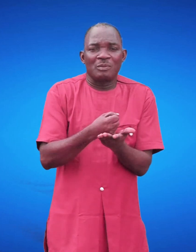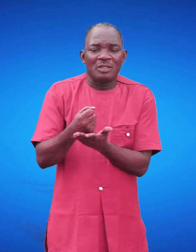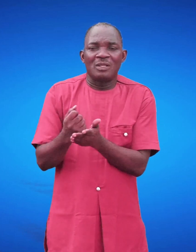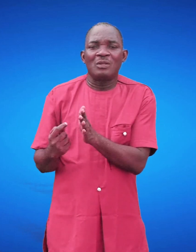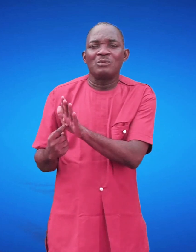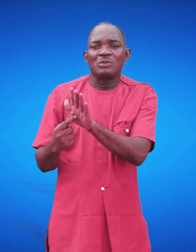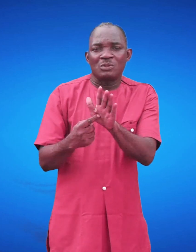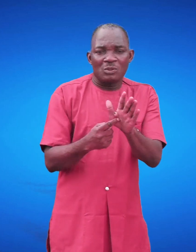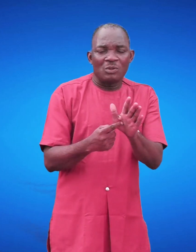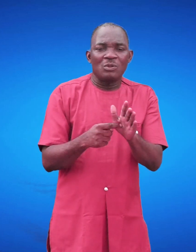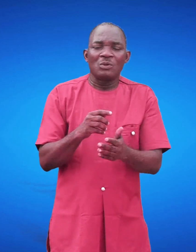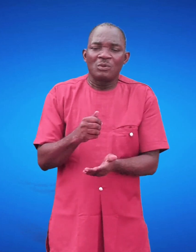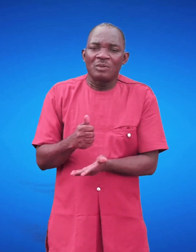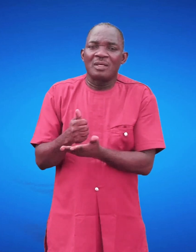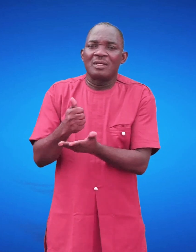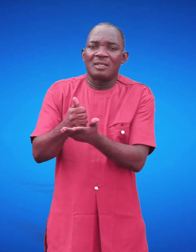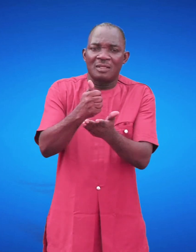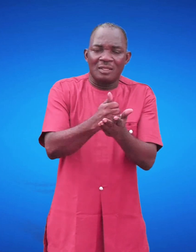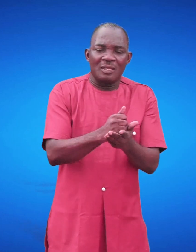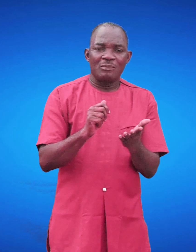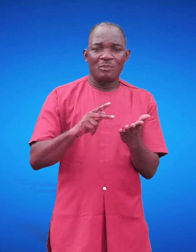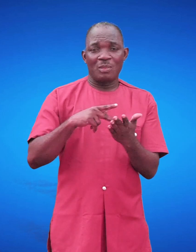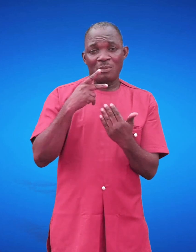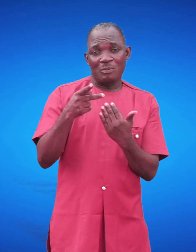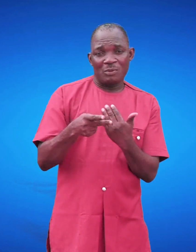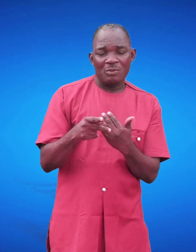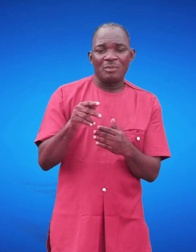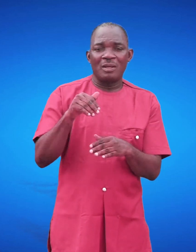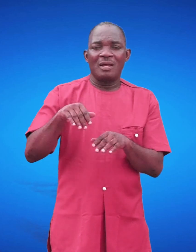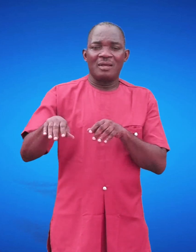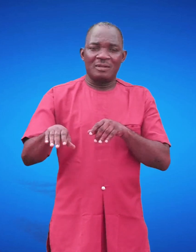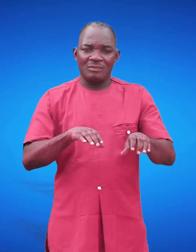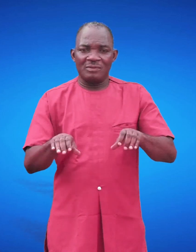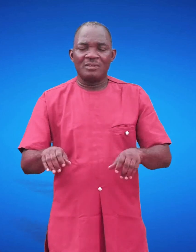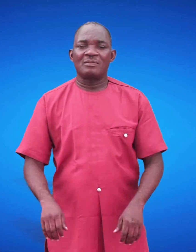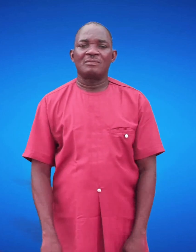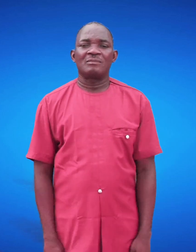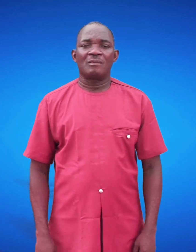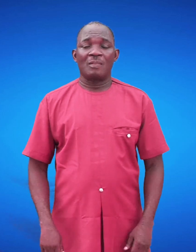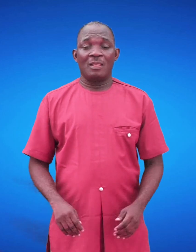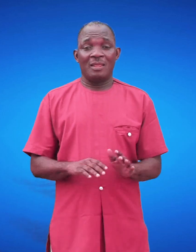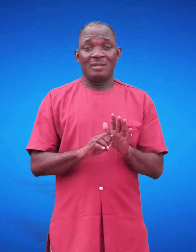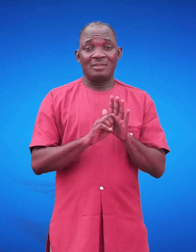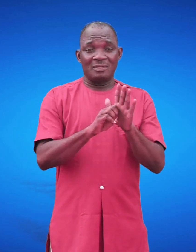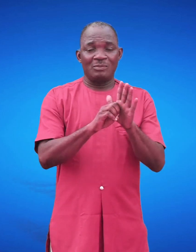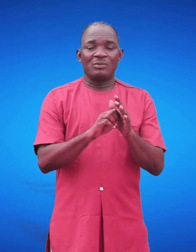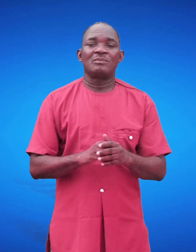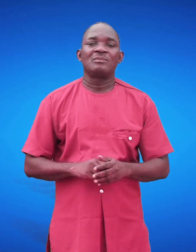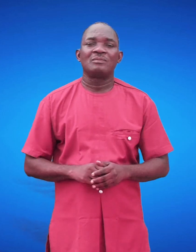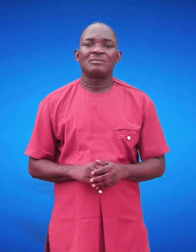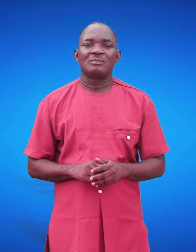to facilitate program activities such as